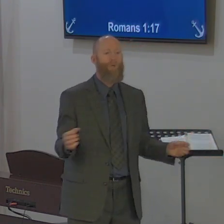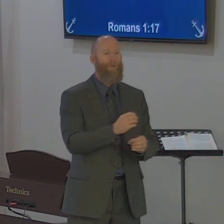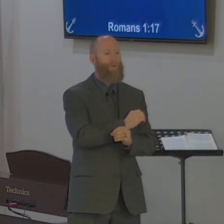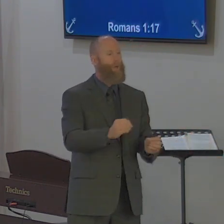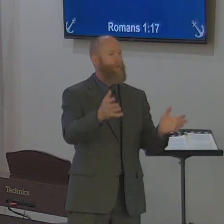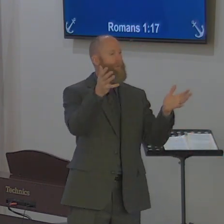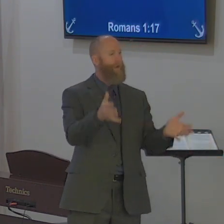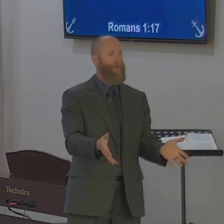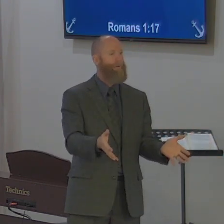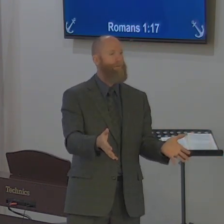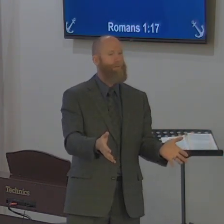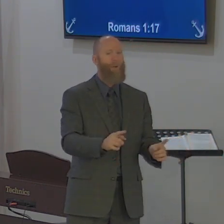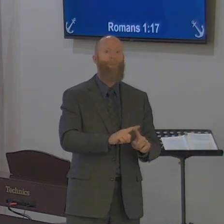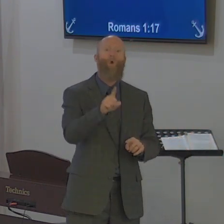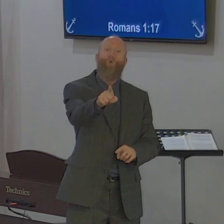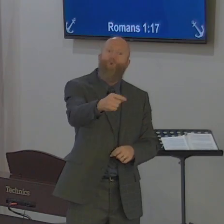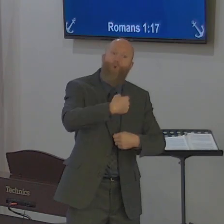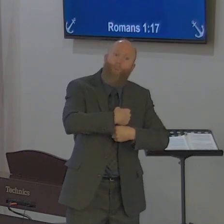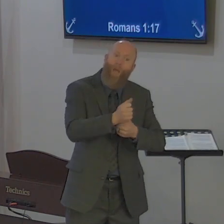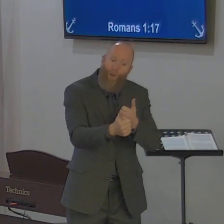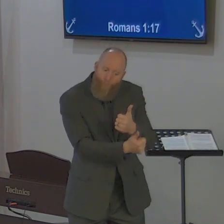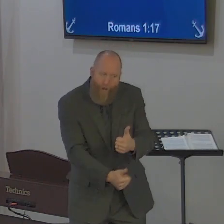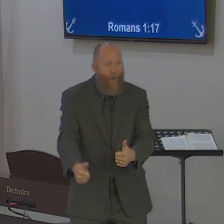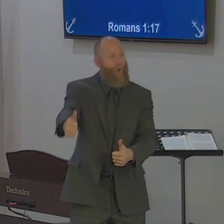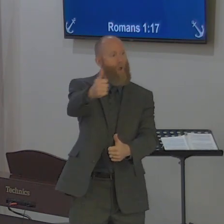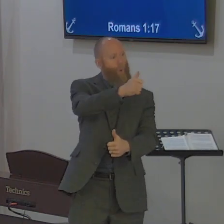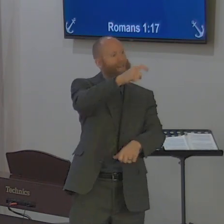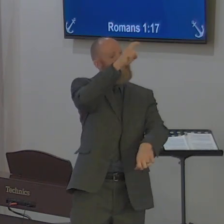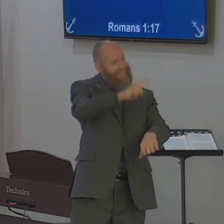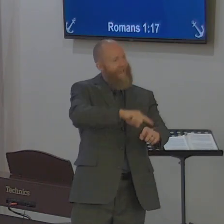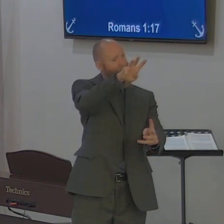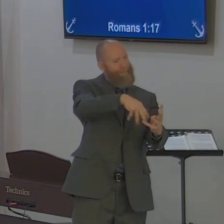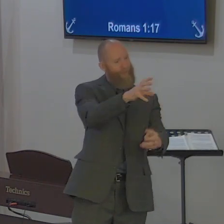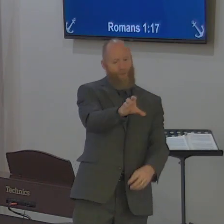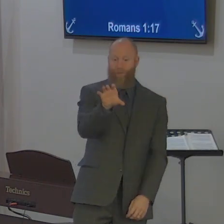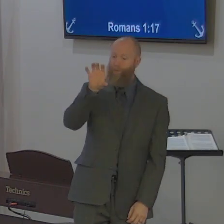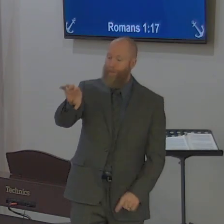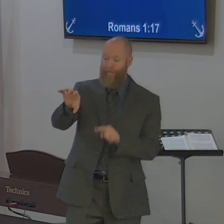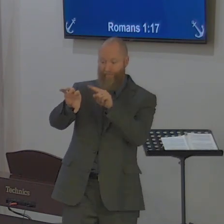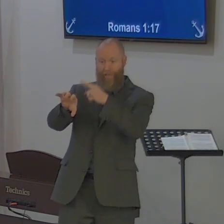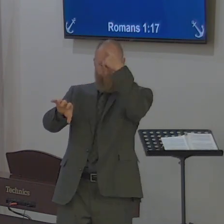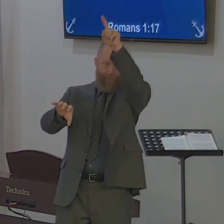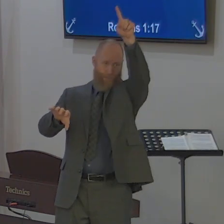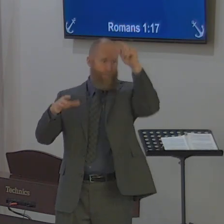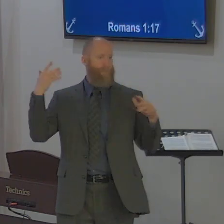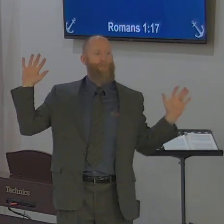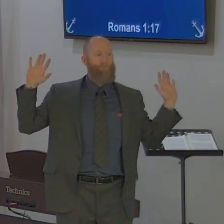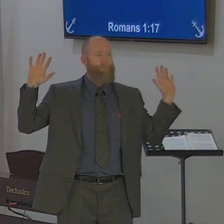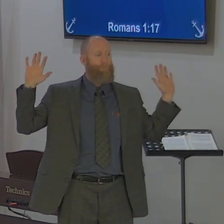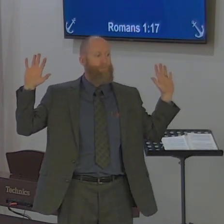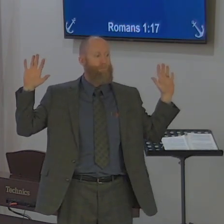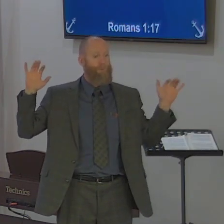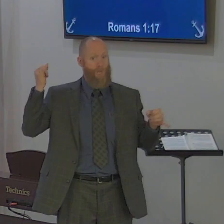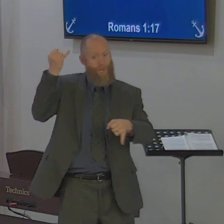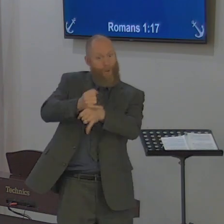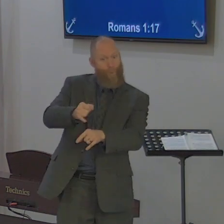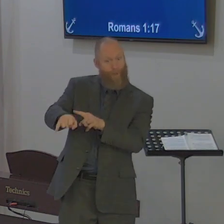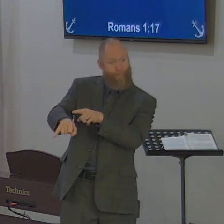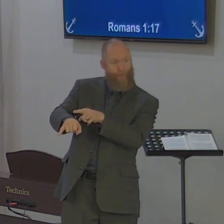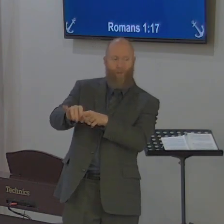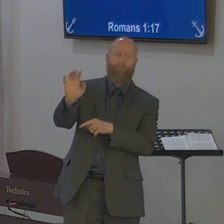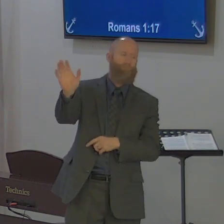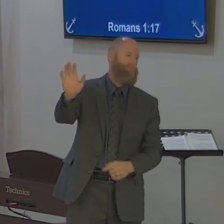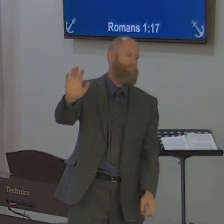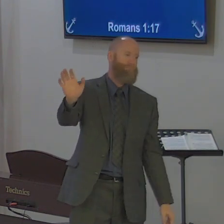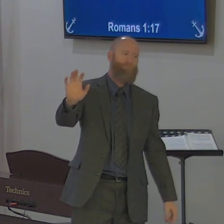set time aside for God. We need to sacrifice some of our personal time and give it to God. Second thing I think we need to